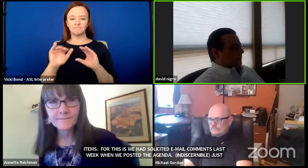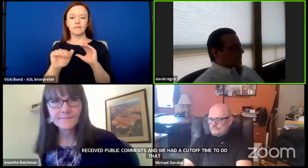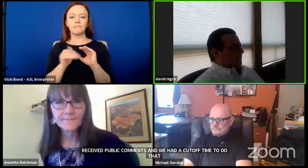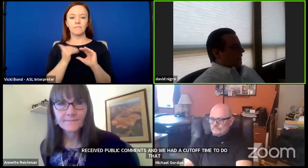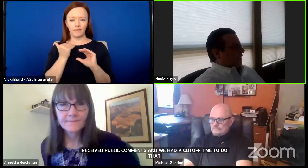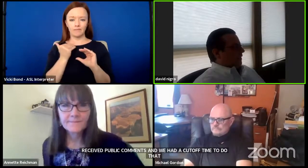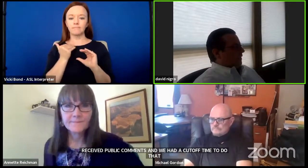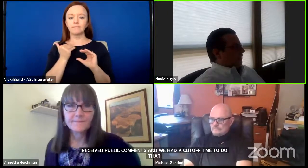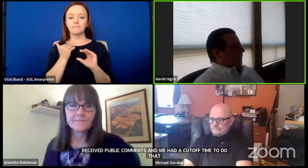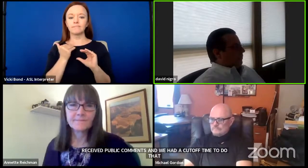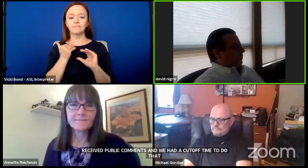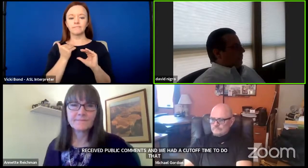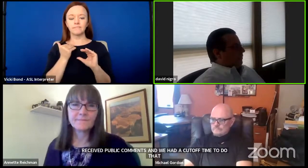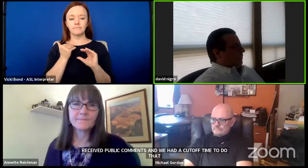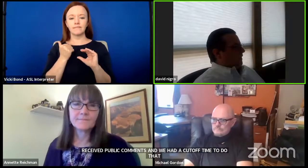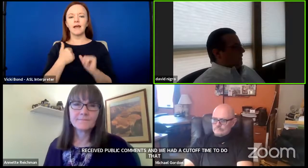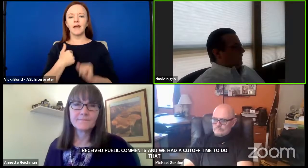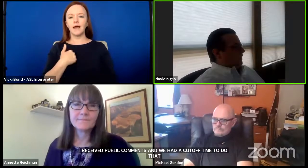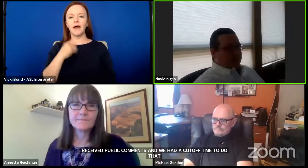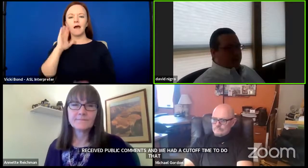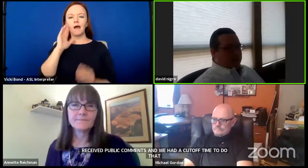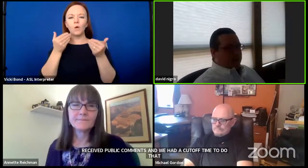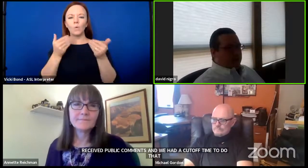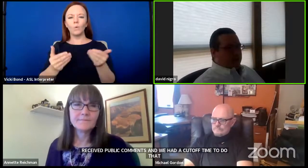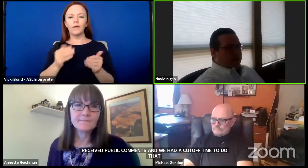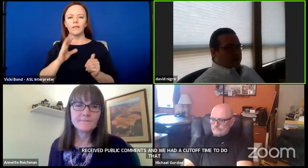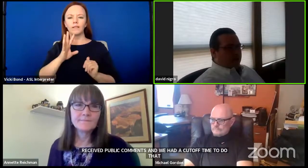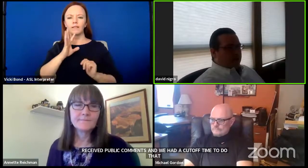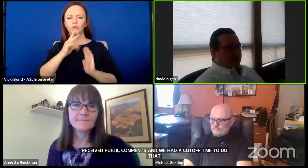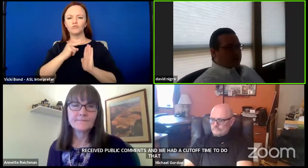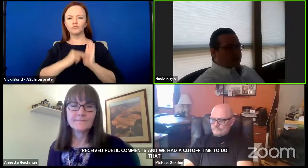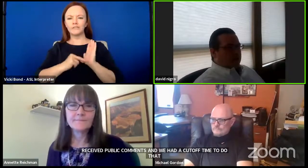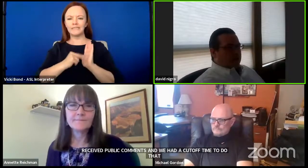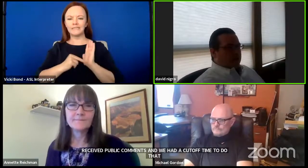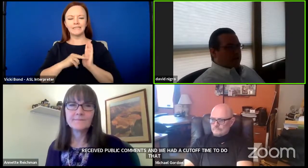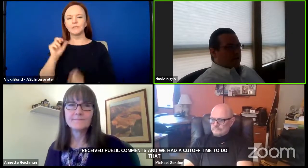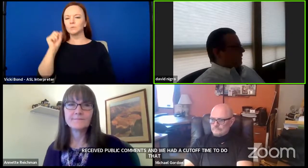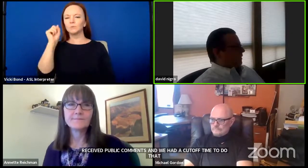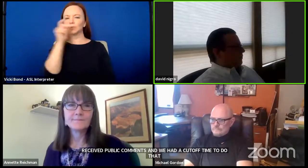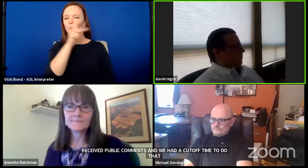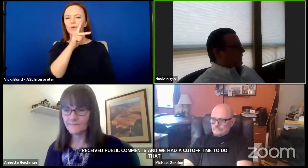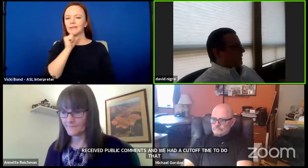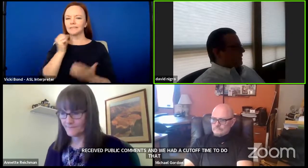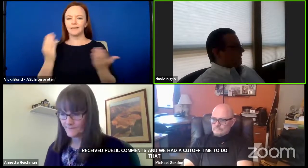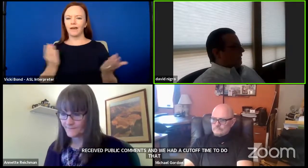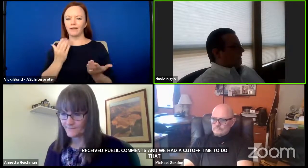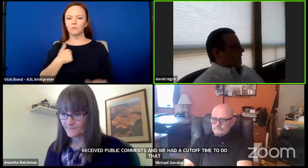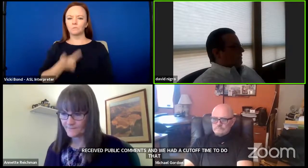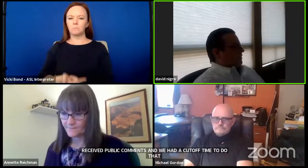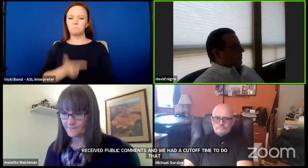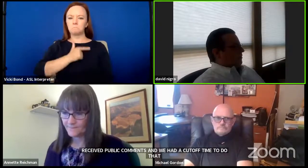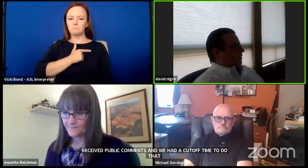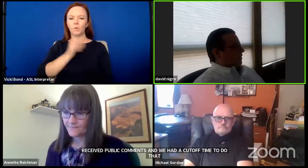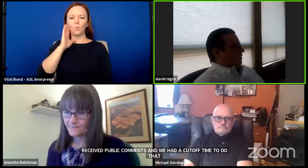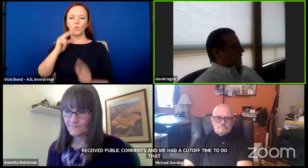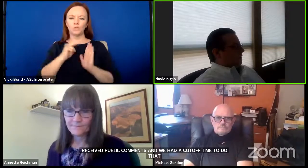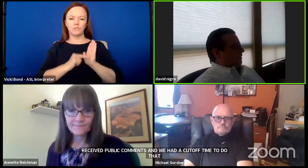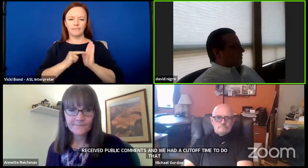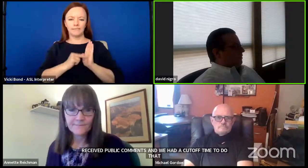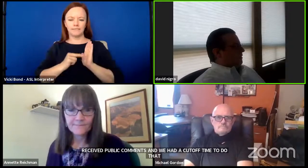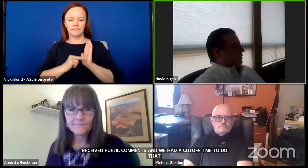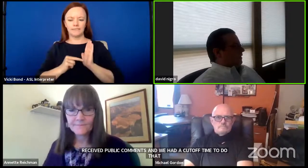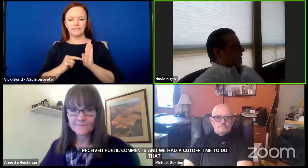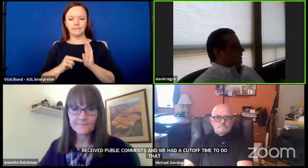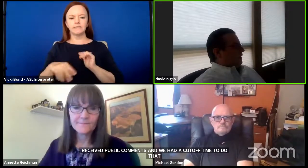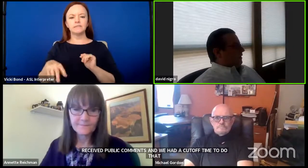box. I will read it. I think, again, because Suke is not here, I will read it. This is from Danny